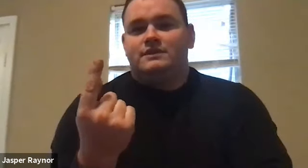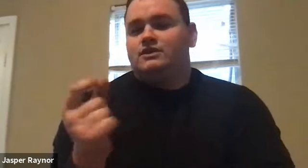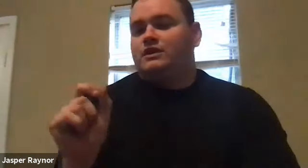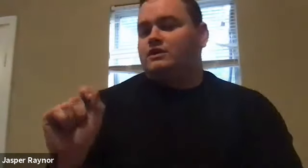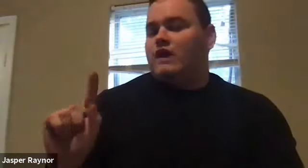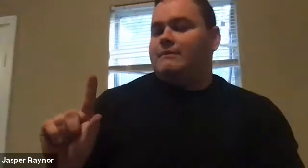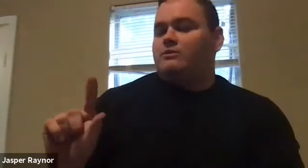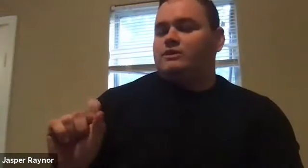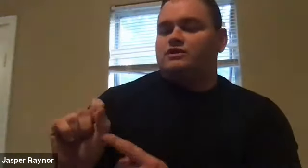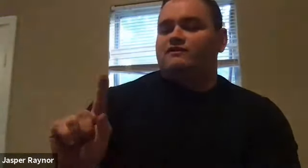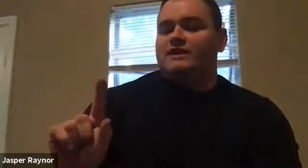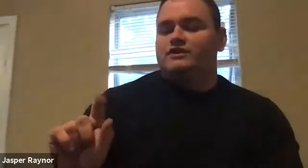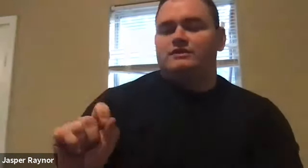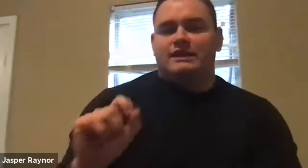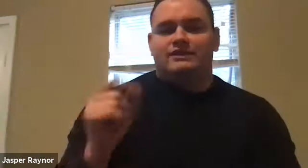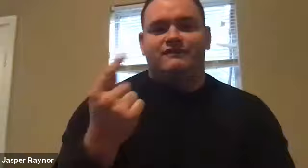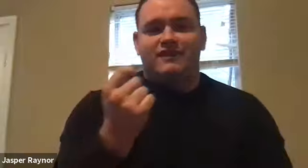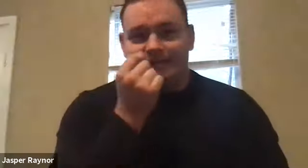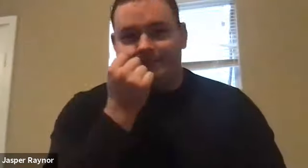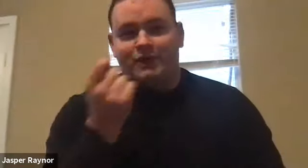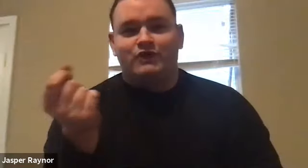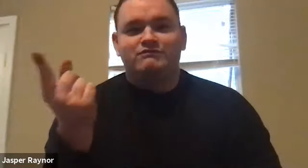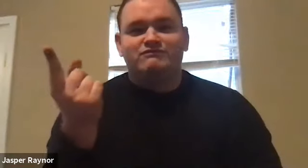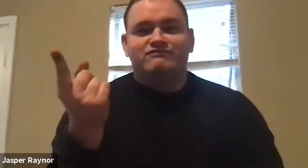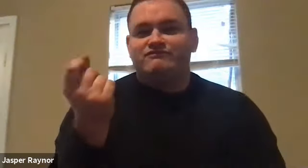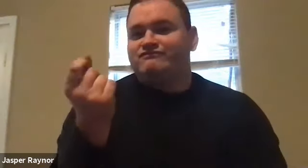You're going to grab it with your finger like you're flicking a booger.